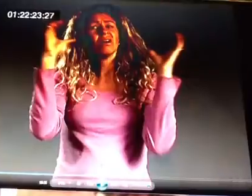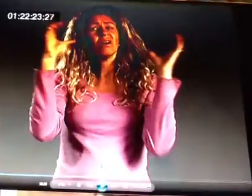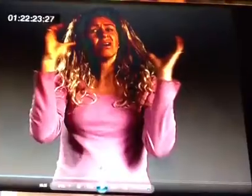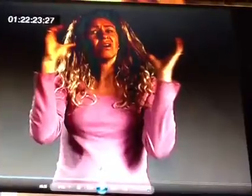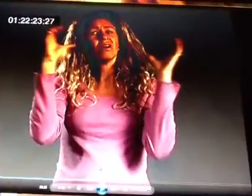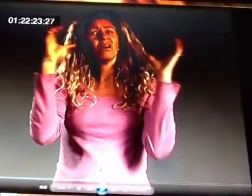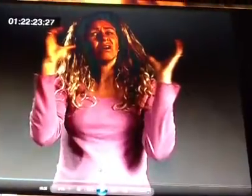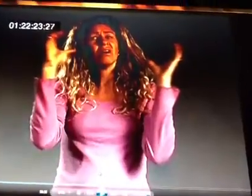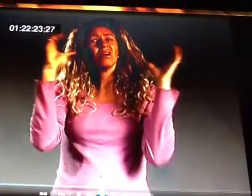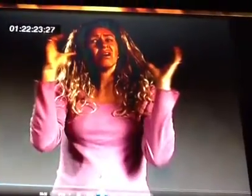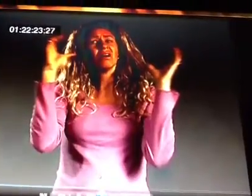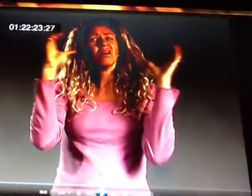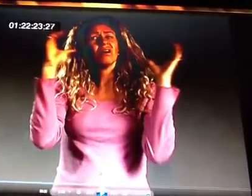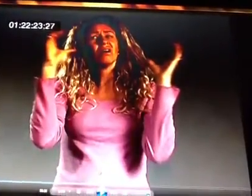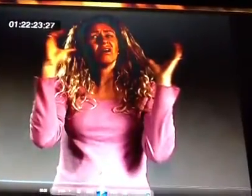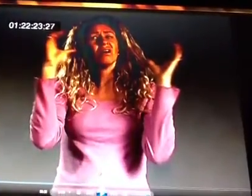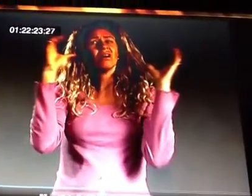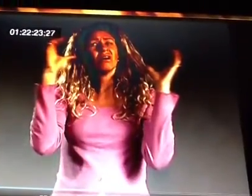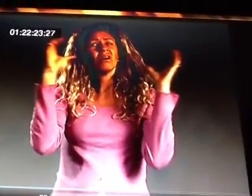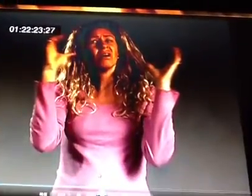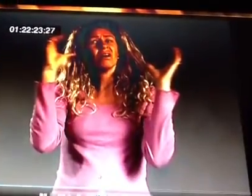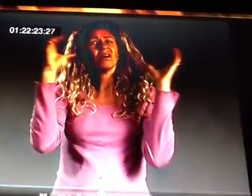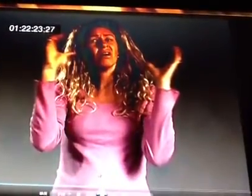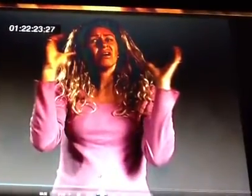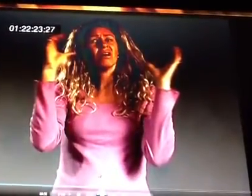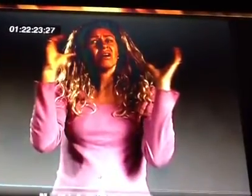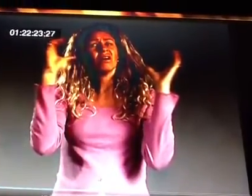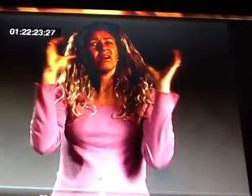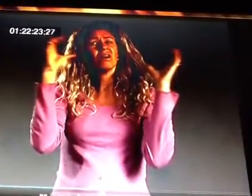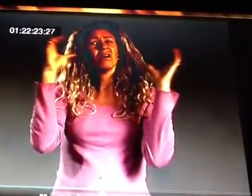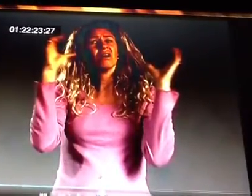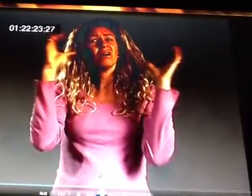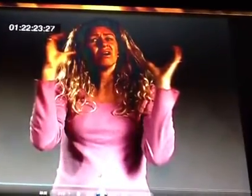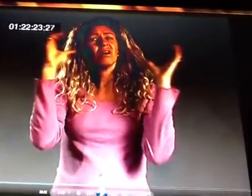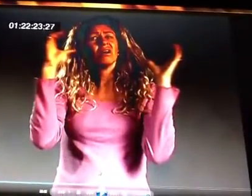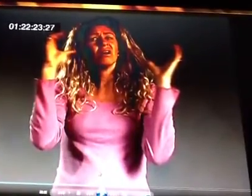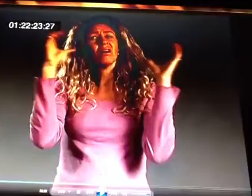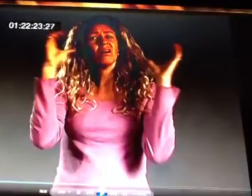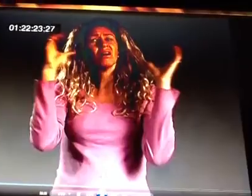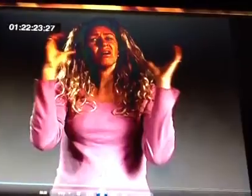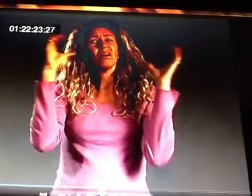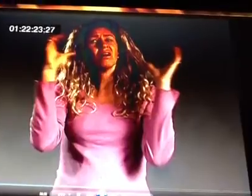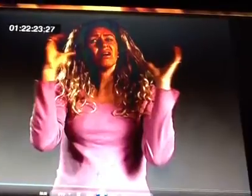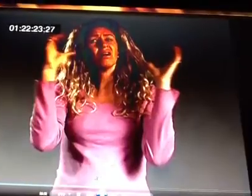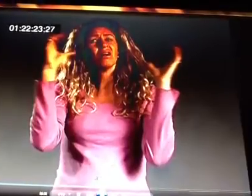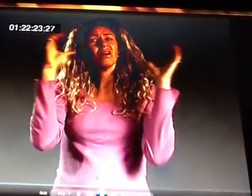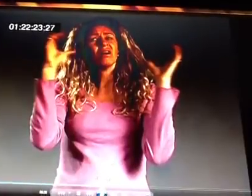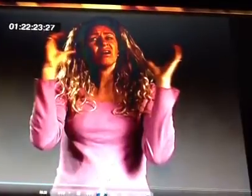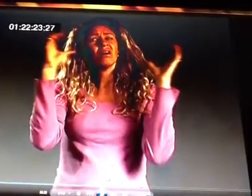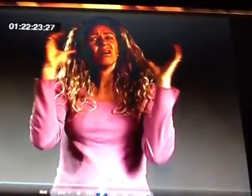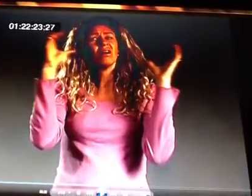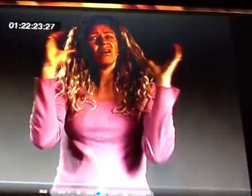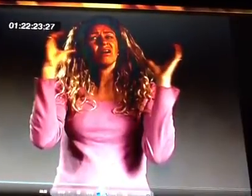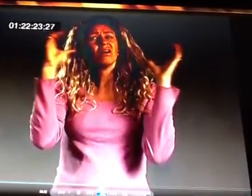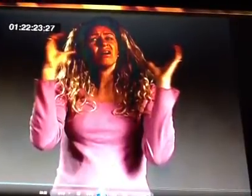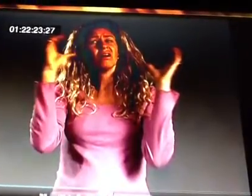Hello, it's me Missy again. I want to describe for you the backyard of my home. It's really large. The soil